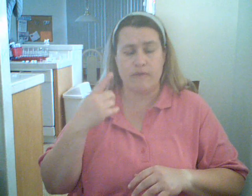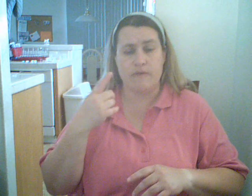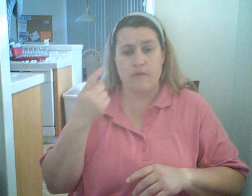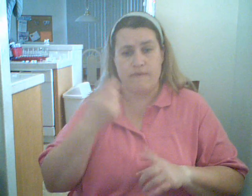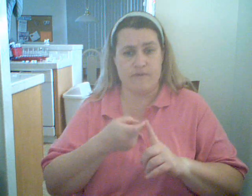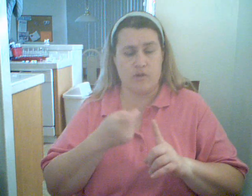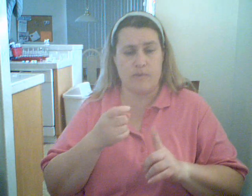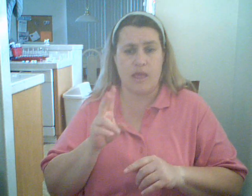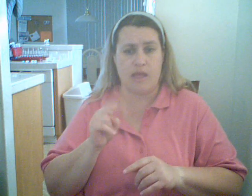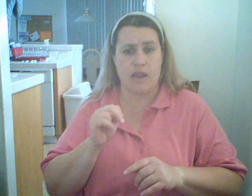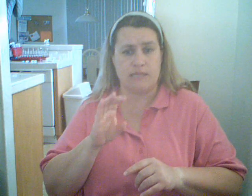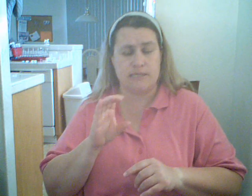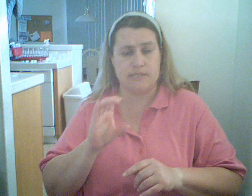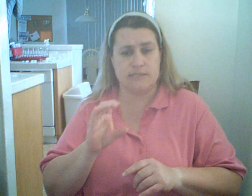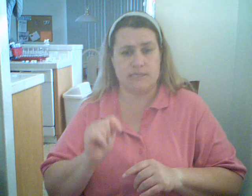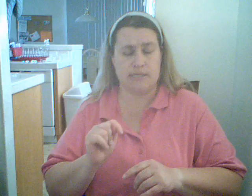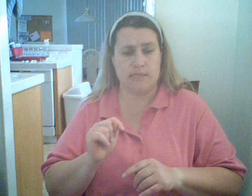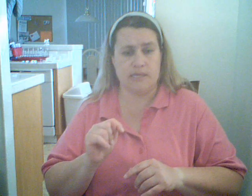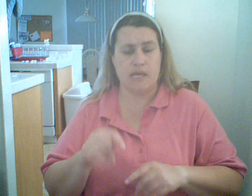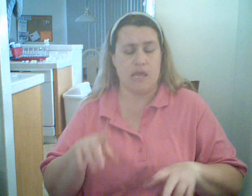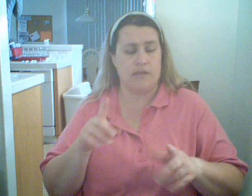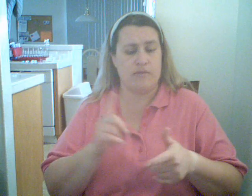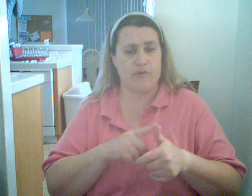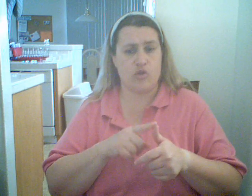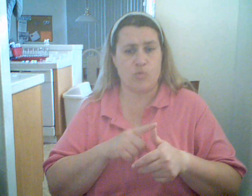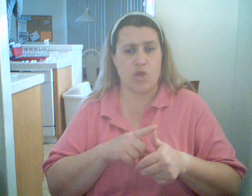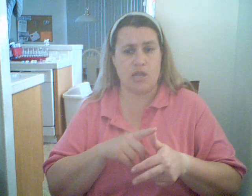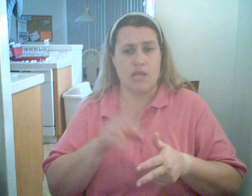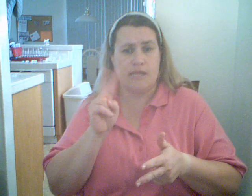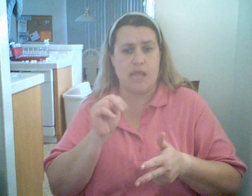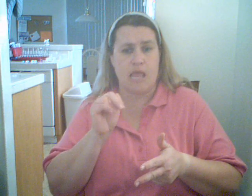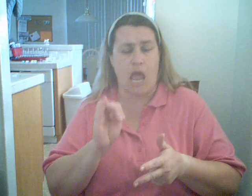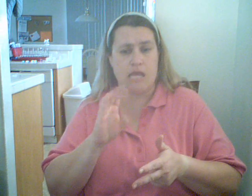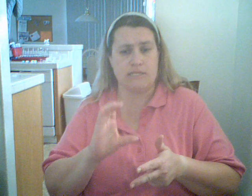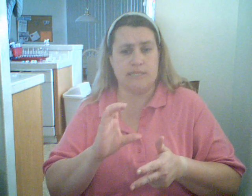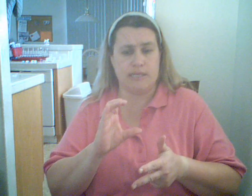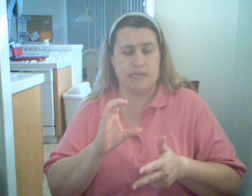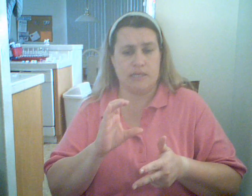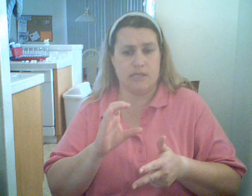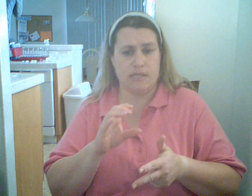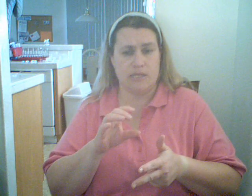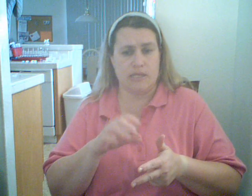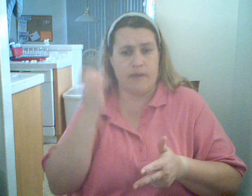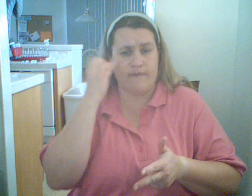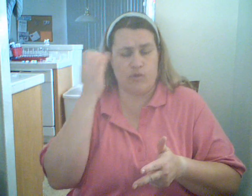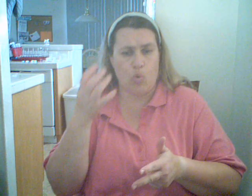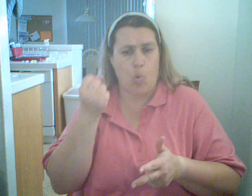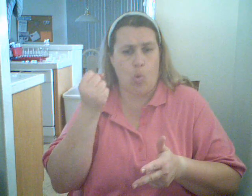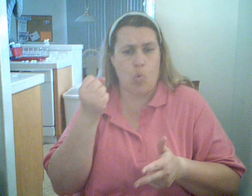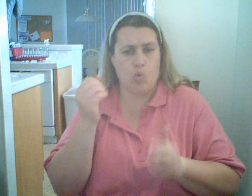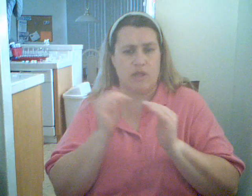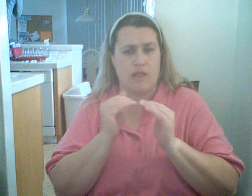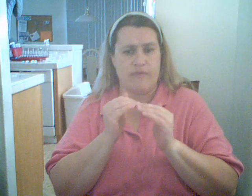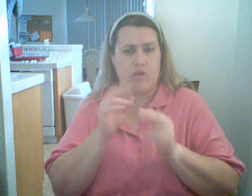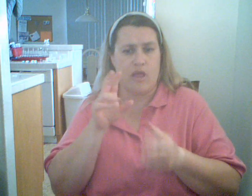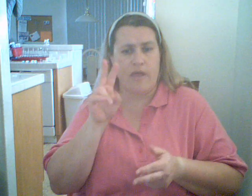called NIC. Okay, so the National Interpreter Certification, if you hold the level of NIC, that means